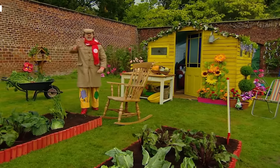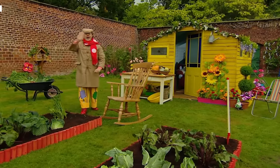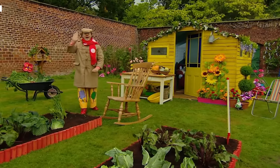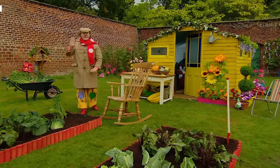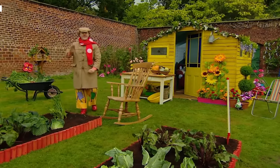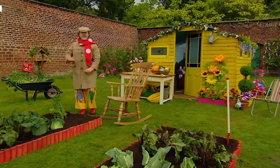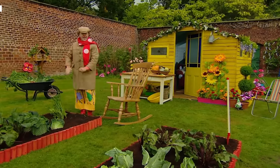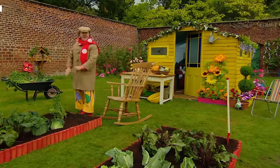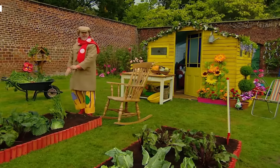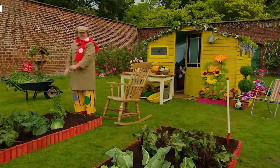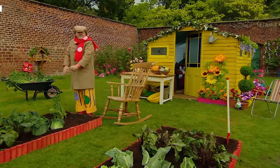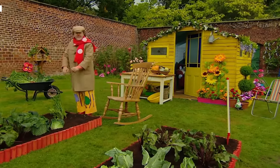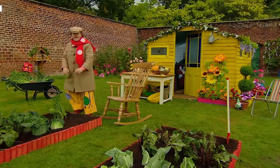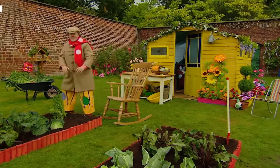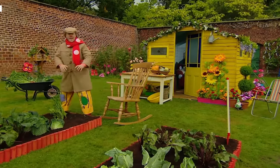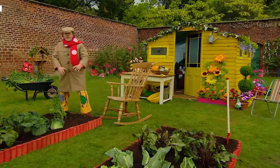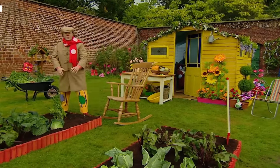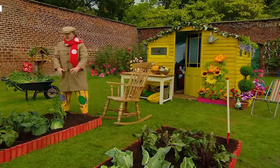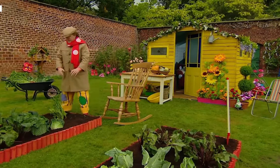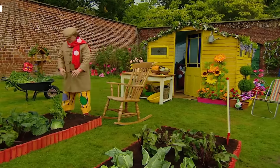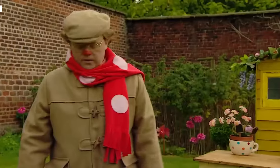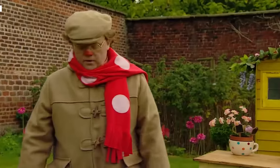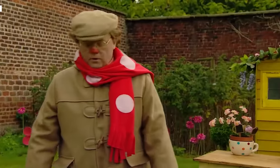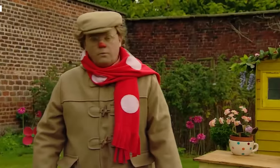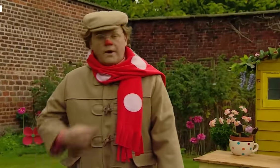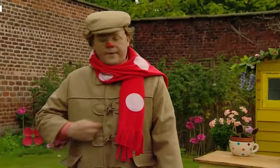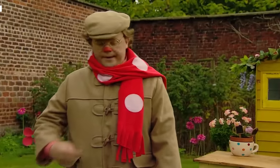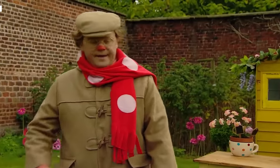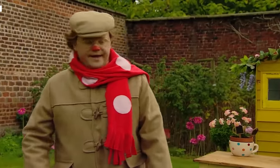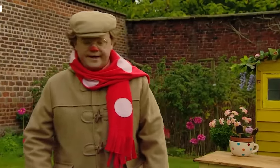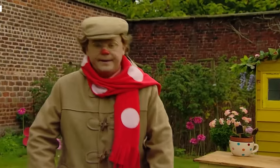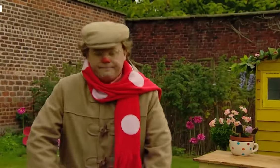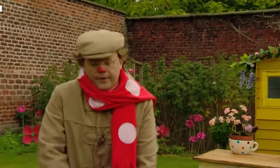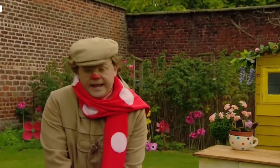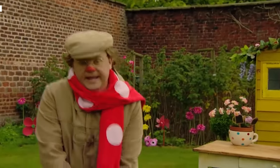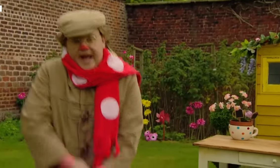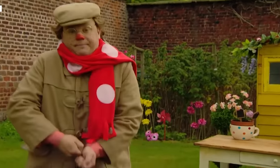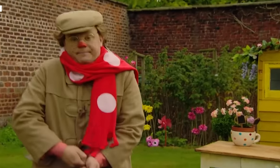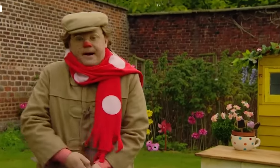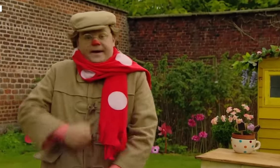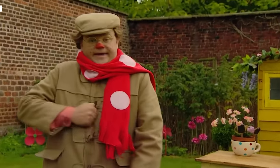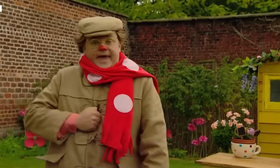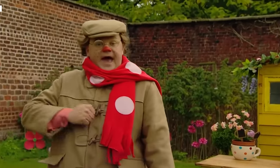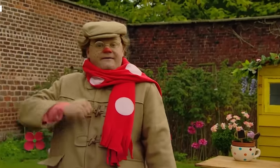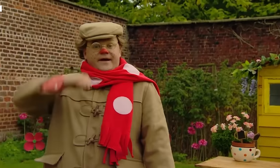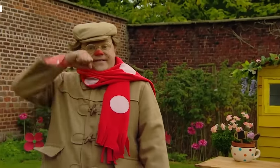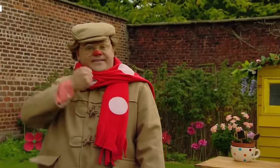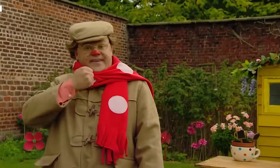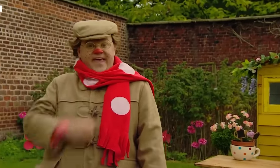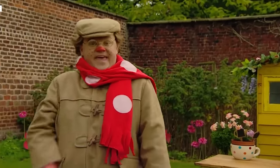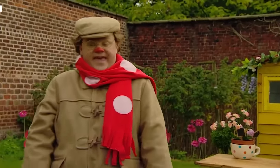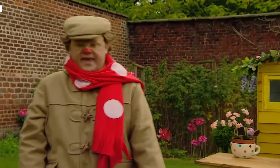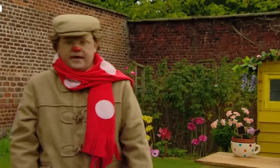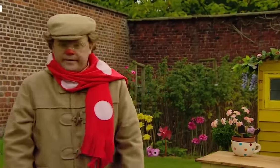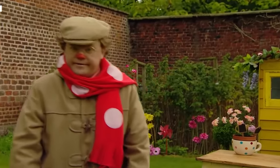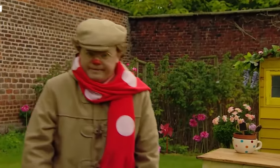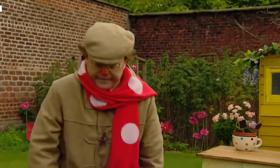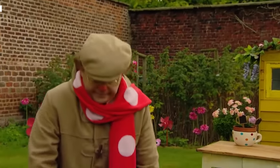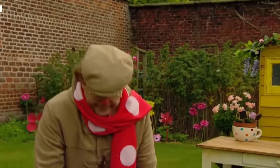Hello. What's you doing, Grandad Tumble? Well, I'm pulling up my carrots. It's a bit of hard work,